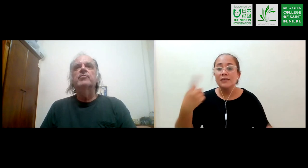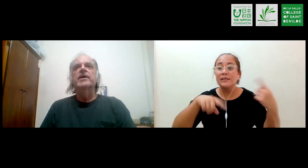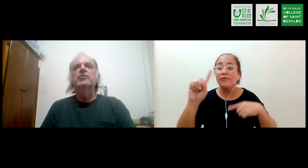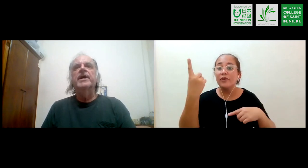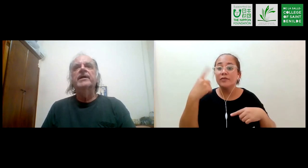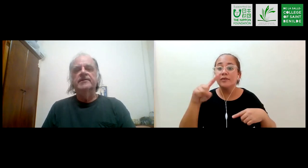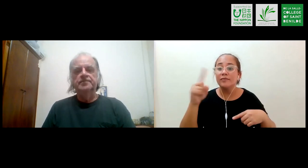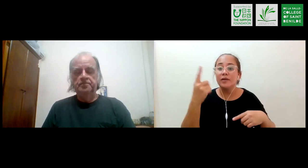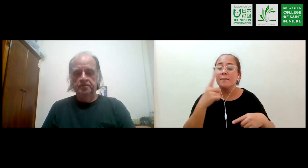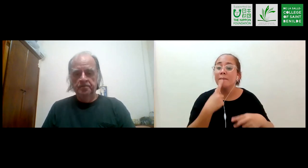red or pink?